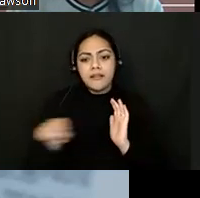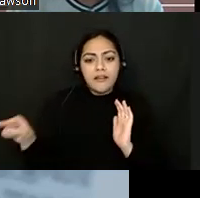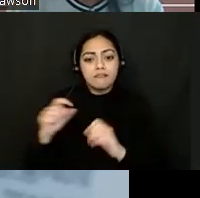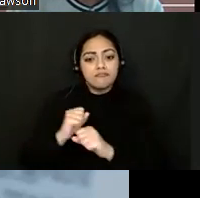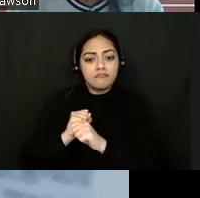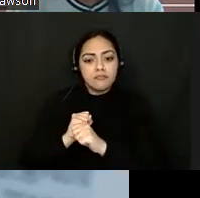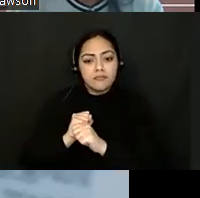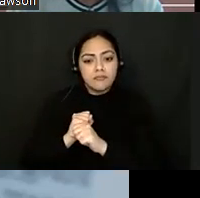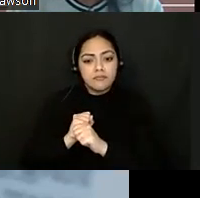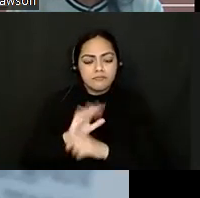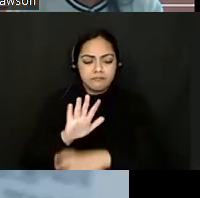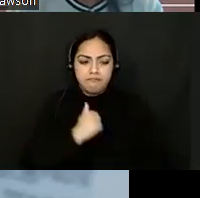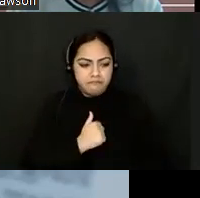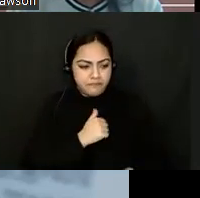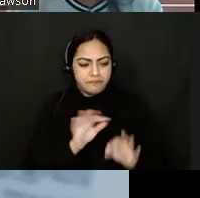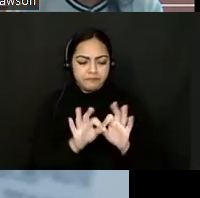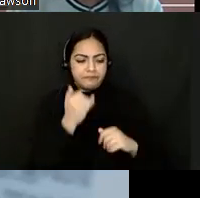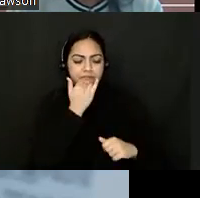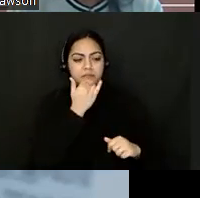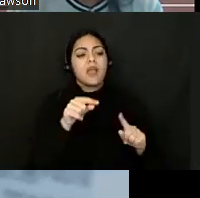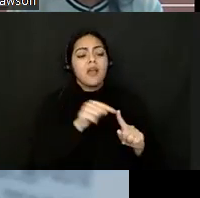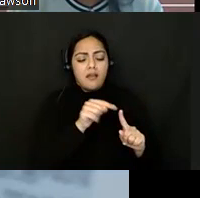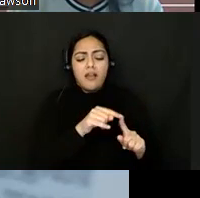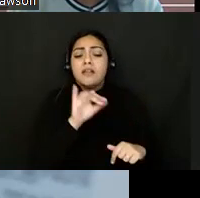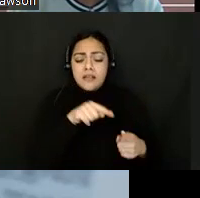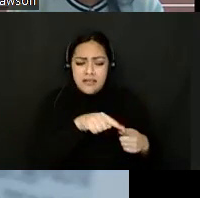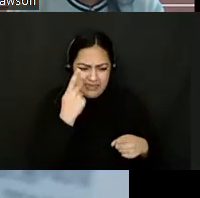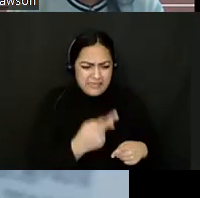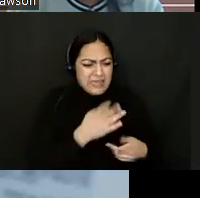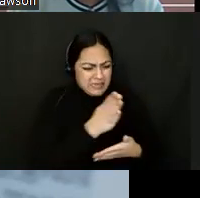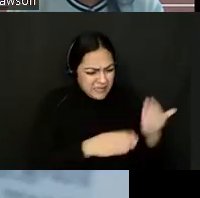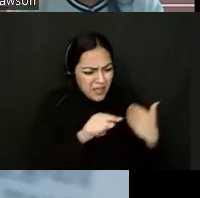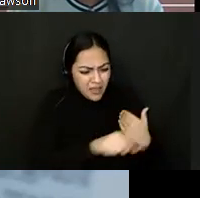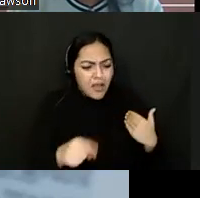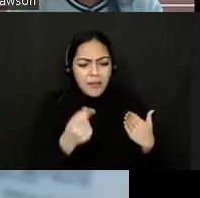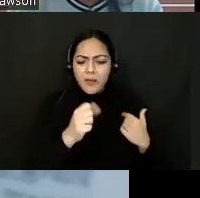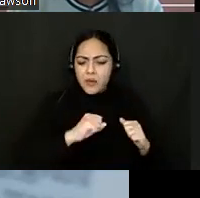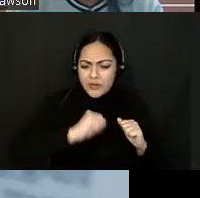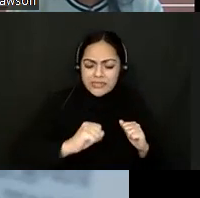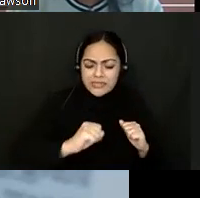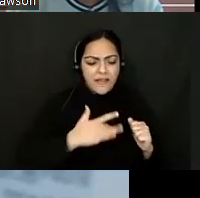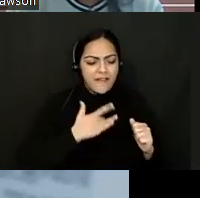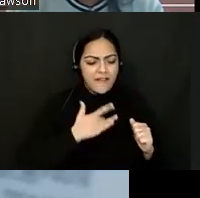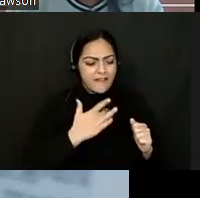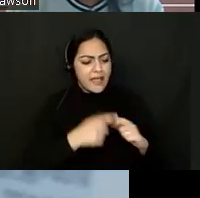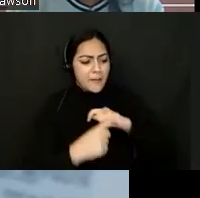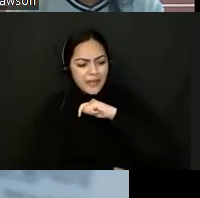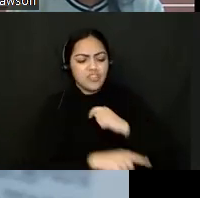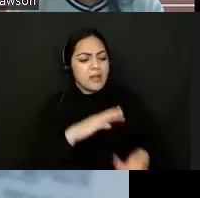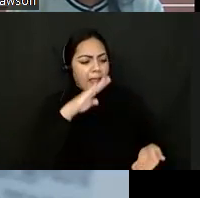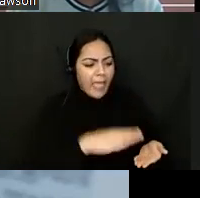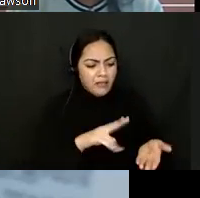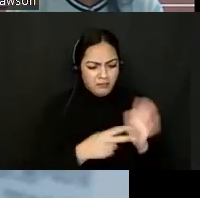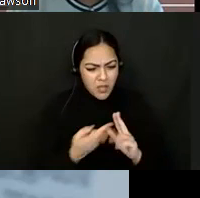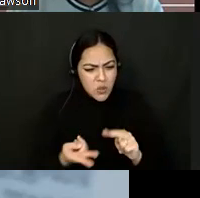impact, has seen some recent resistance from some countries, or exiting altogether, like Turkey, again